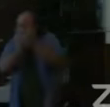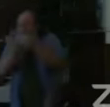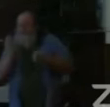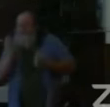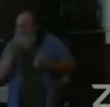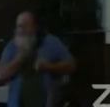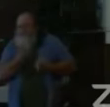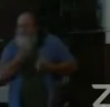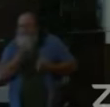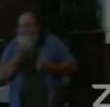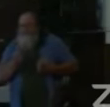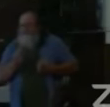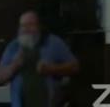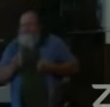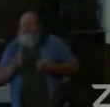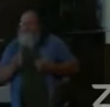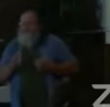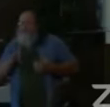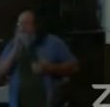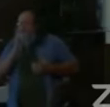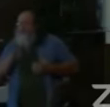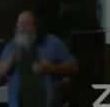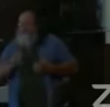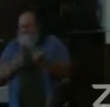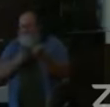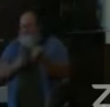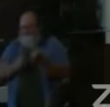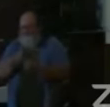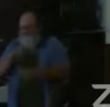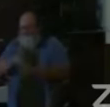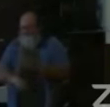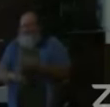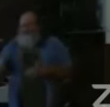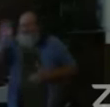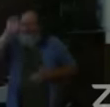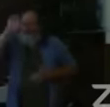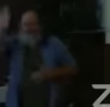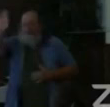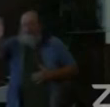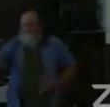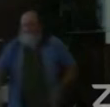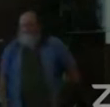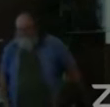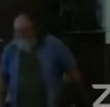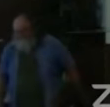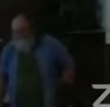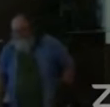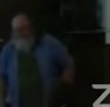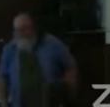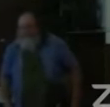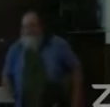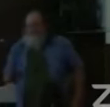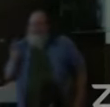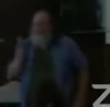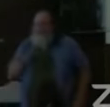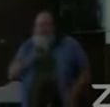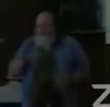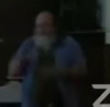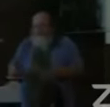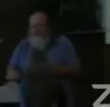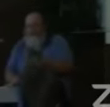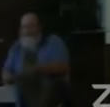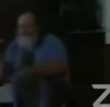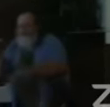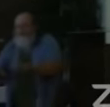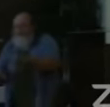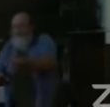us to boast in the hope of your glory. Lord, someday we're going to be with you. We're going to walk fine. Our hands are going to work.